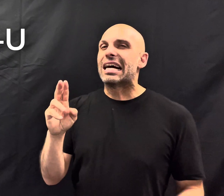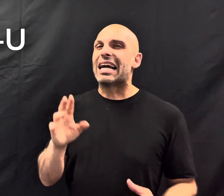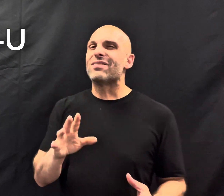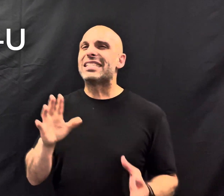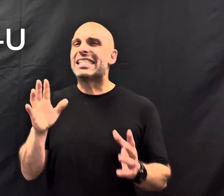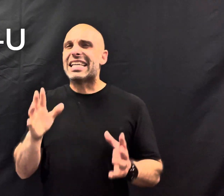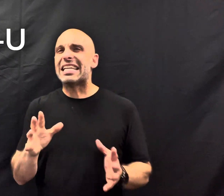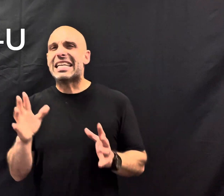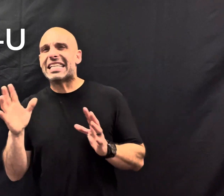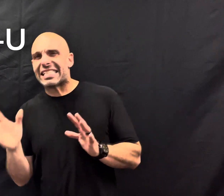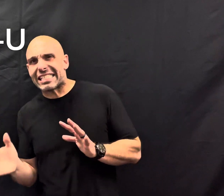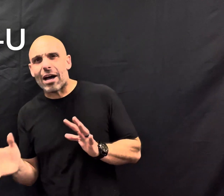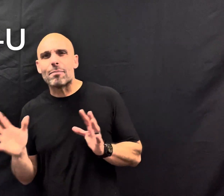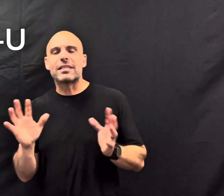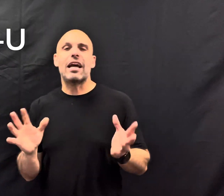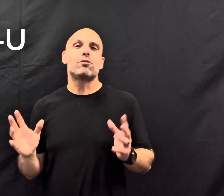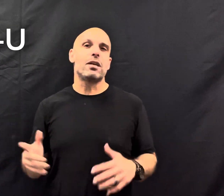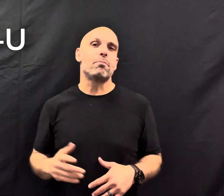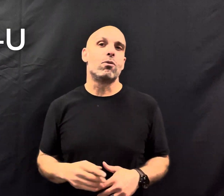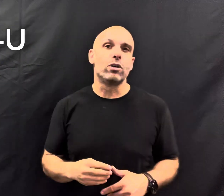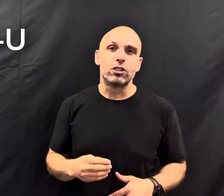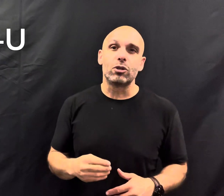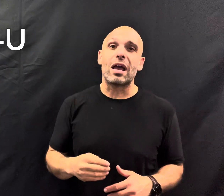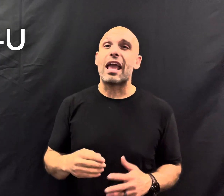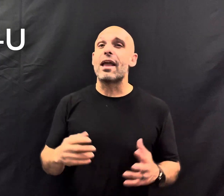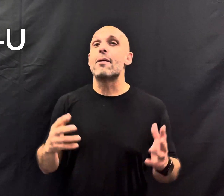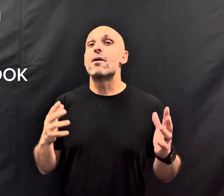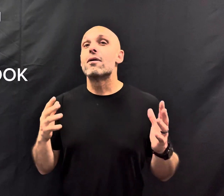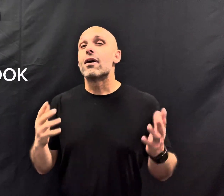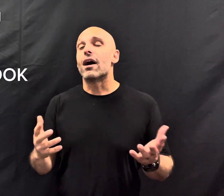I've seen sometimes people will do a